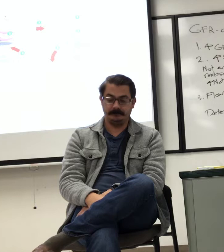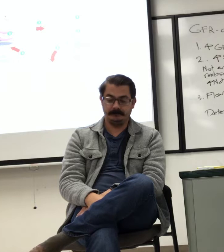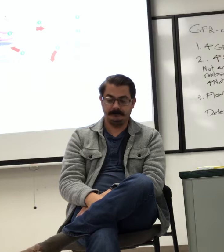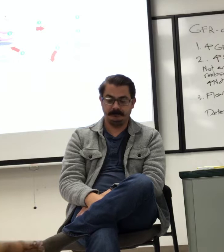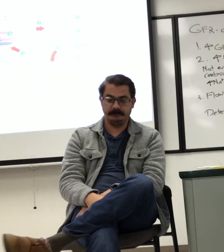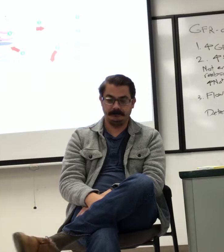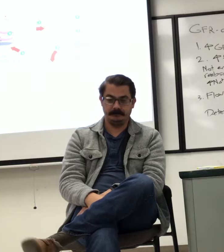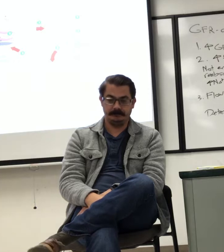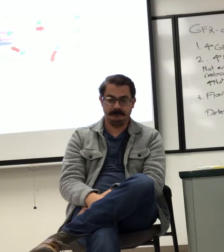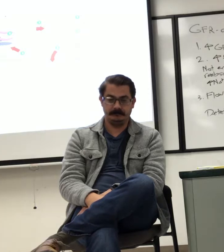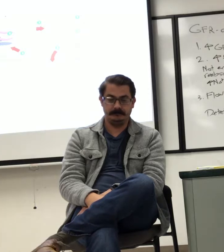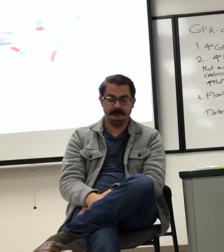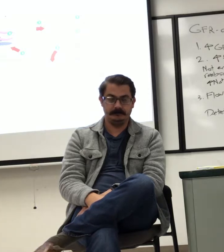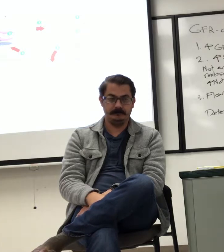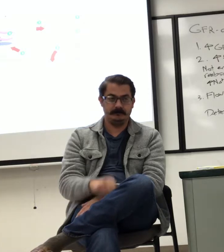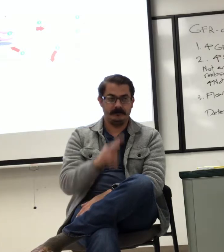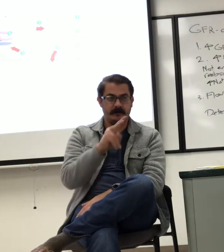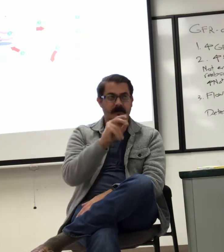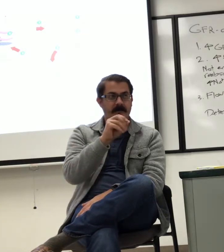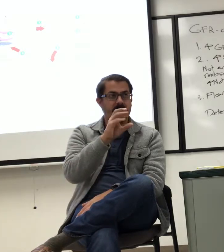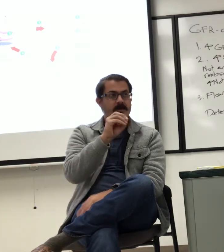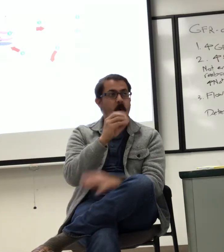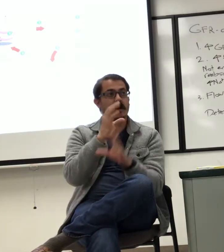afferent arteriole.